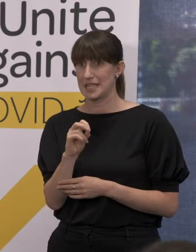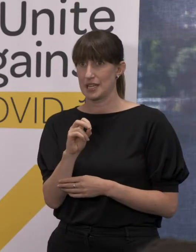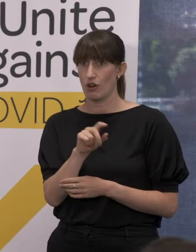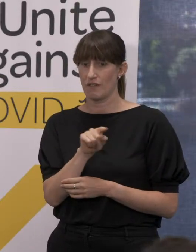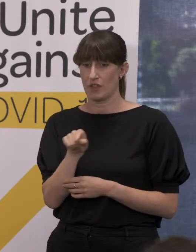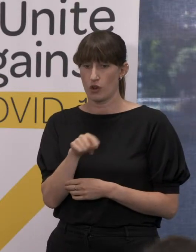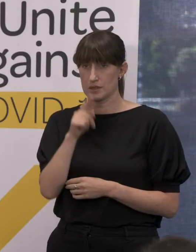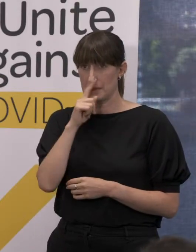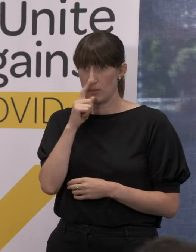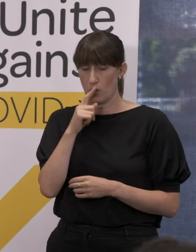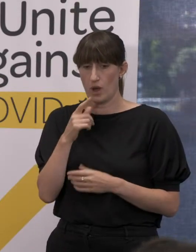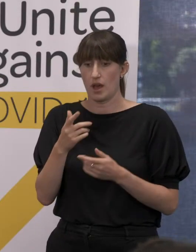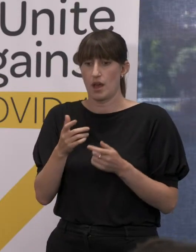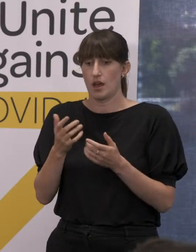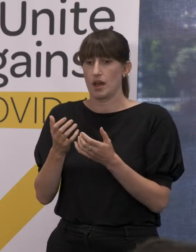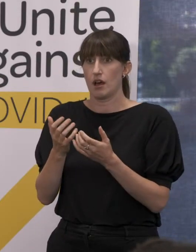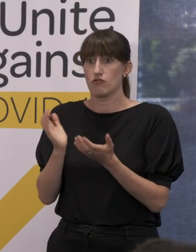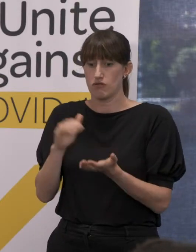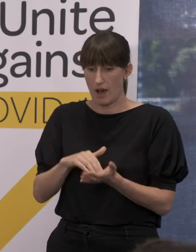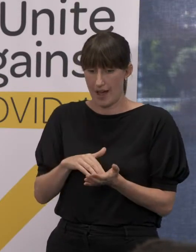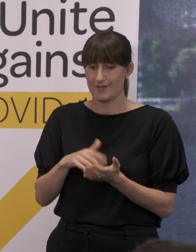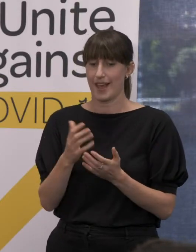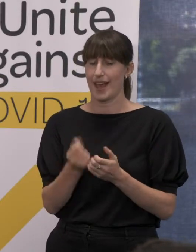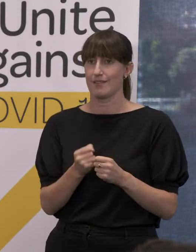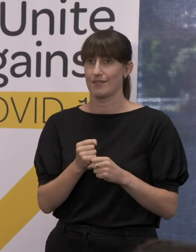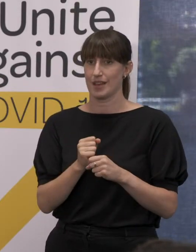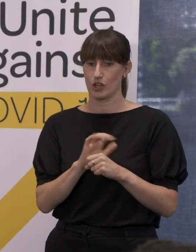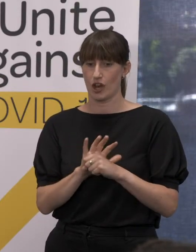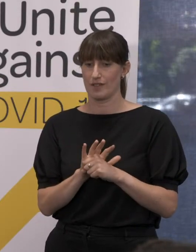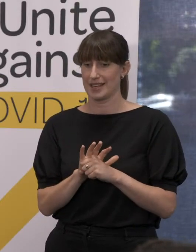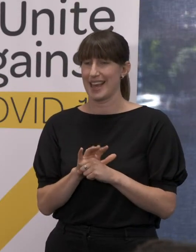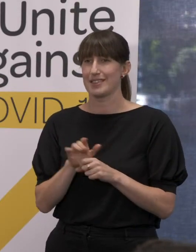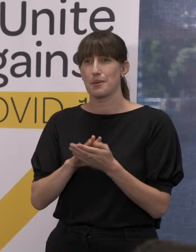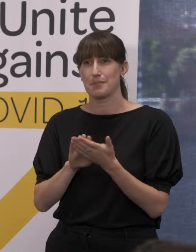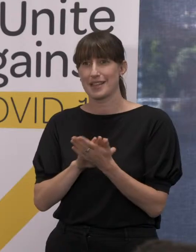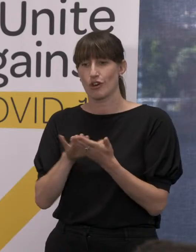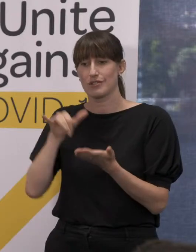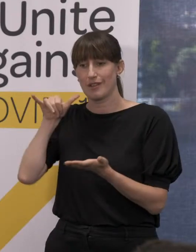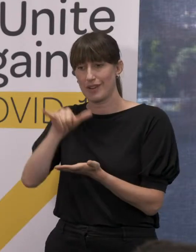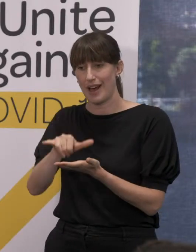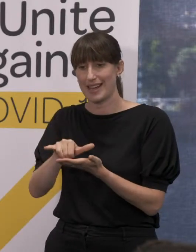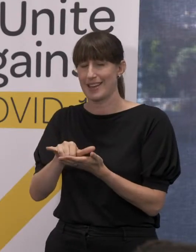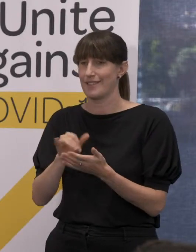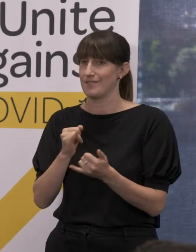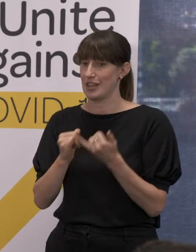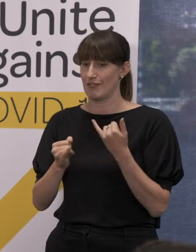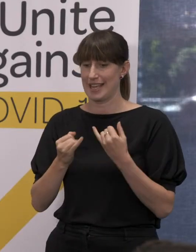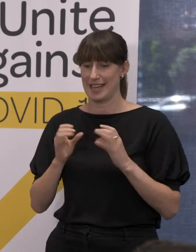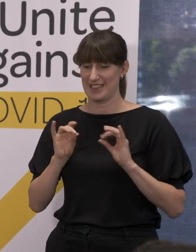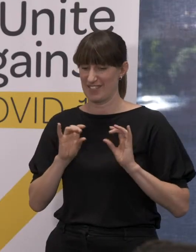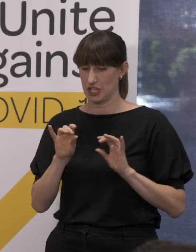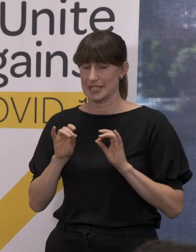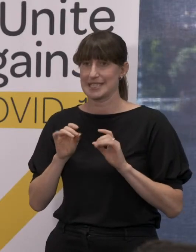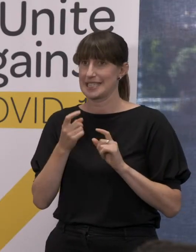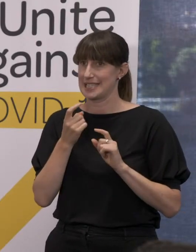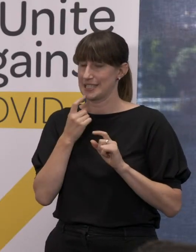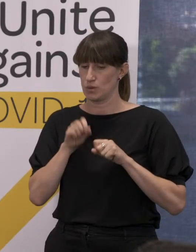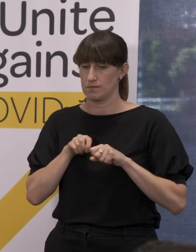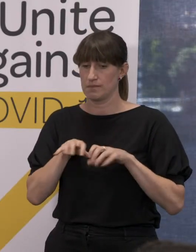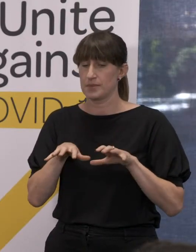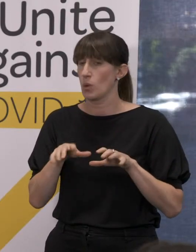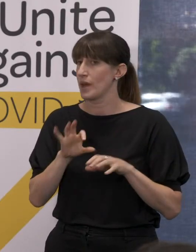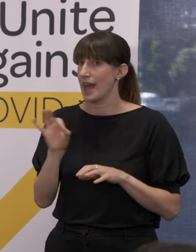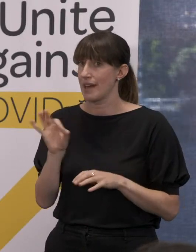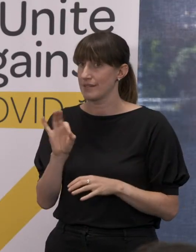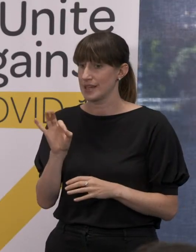positive on arrival, so they're quite infectious during that flight, there is an increased risk of in-flight transmission. We haven't detected any yet,